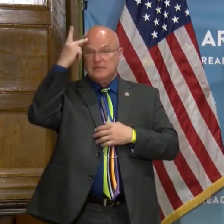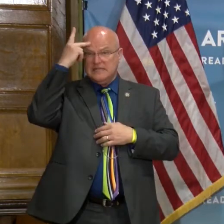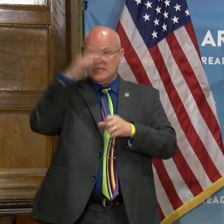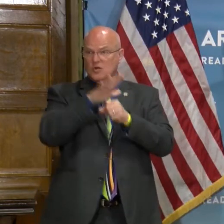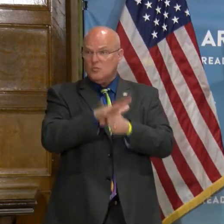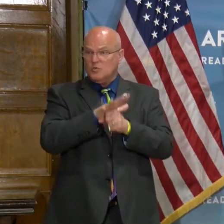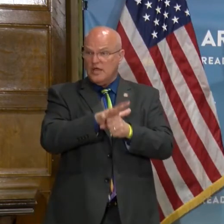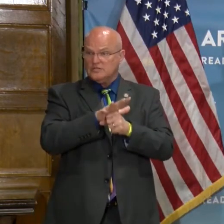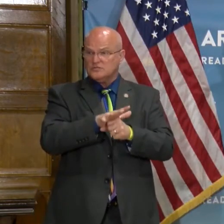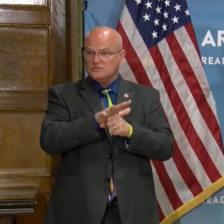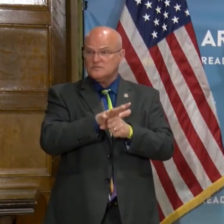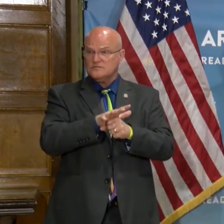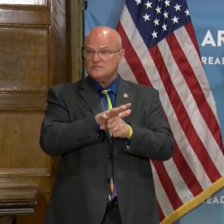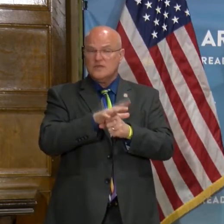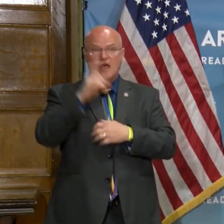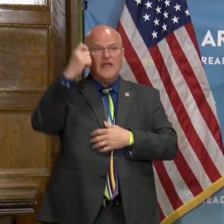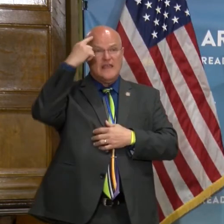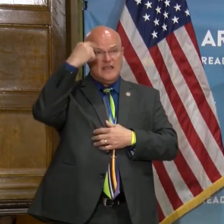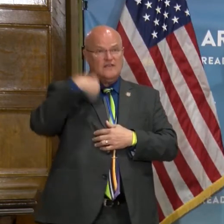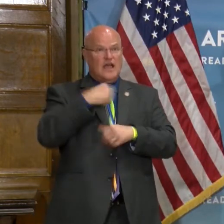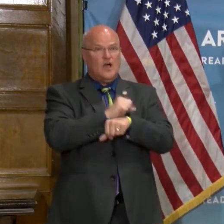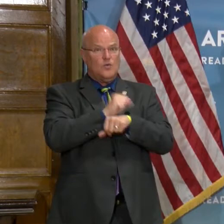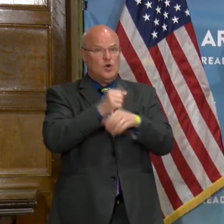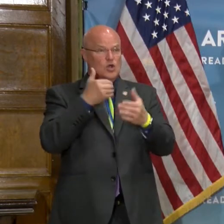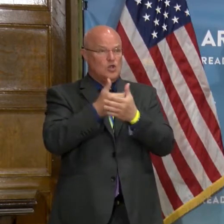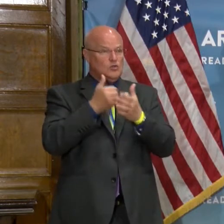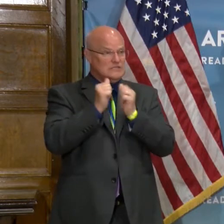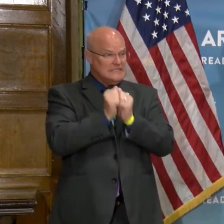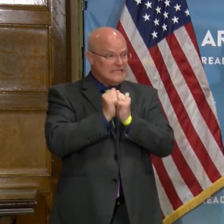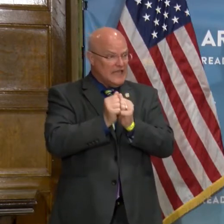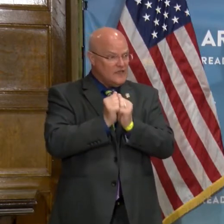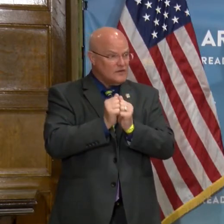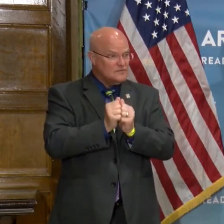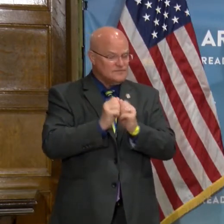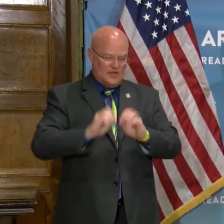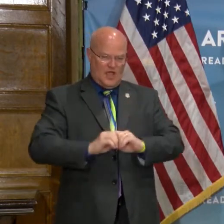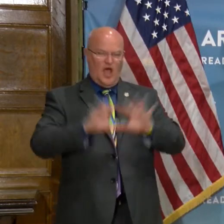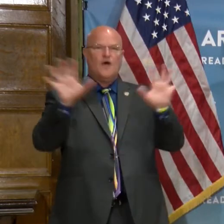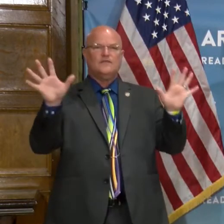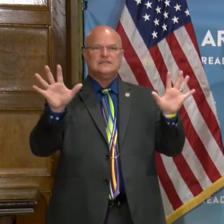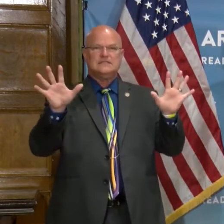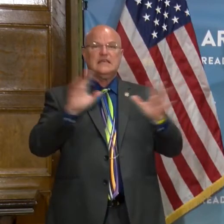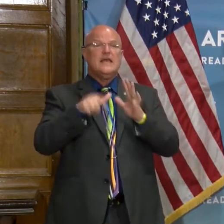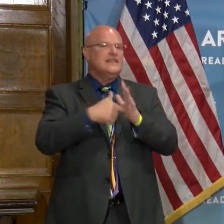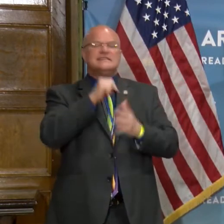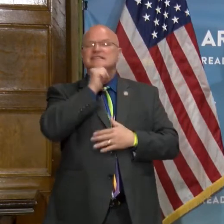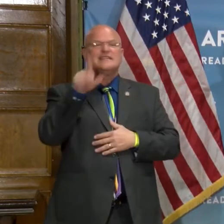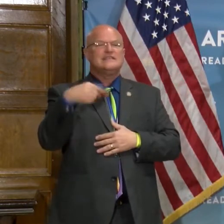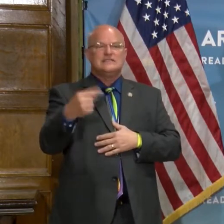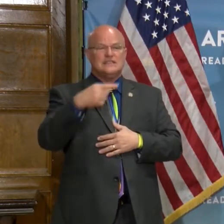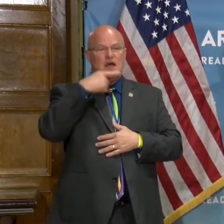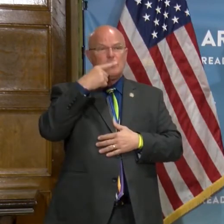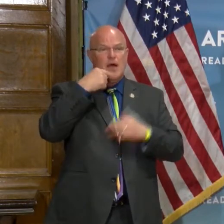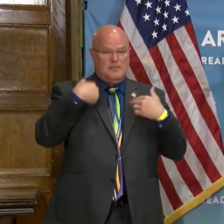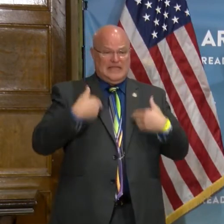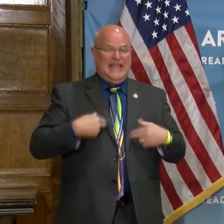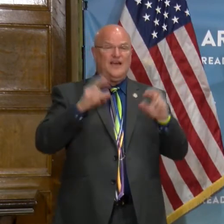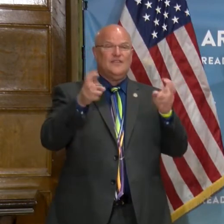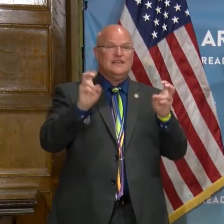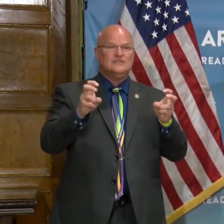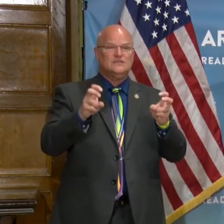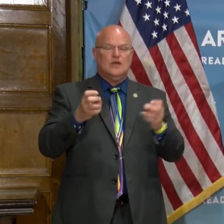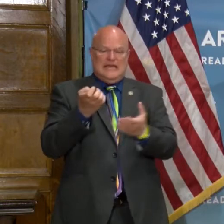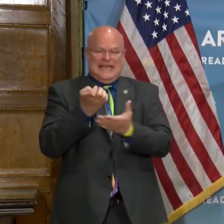pressure, the governor and I have worked very closely together. Obviously, this is not just a public health issue, it's also